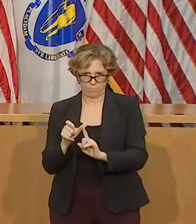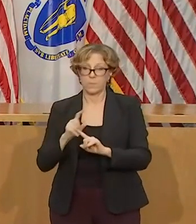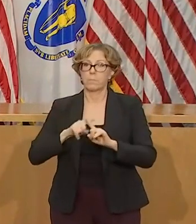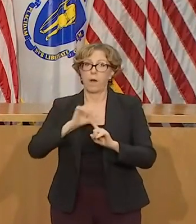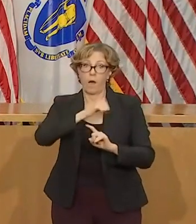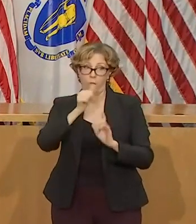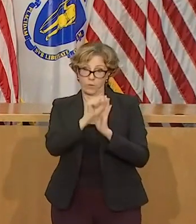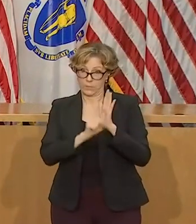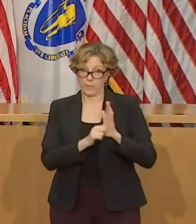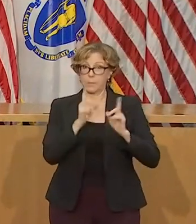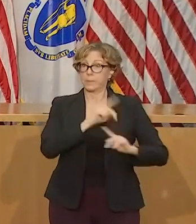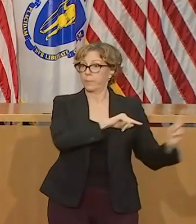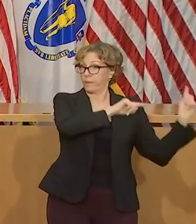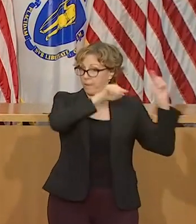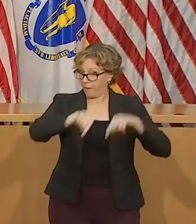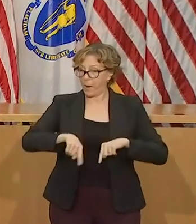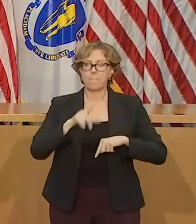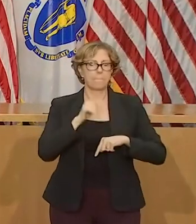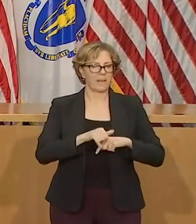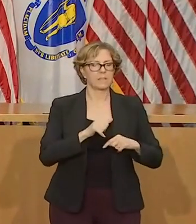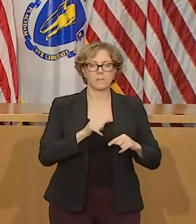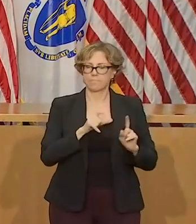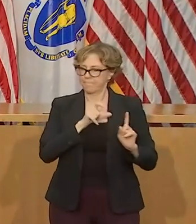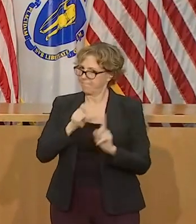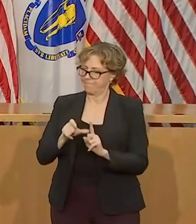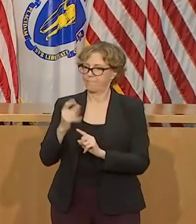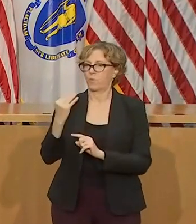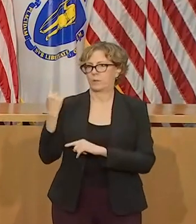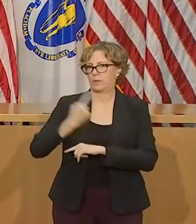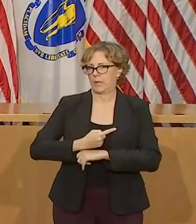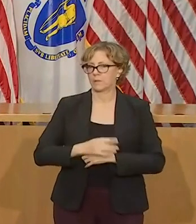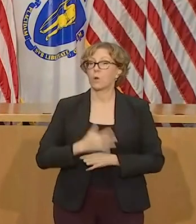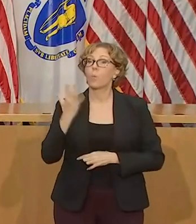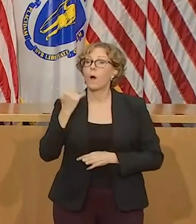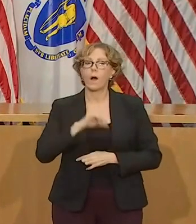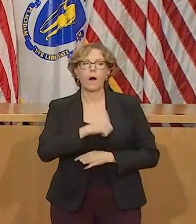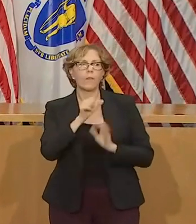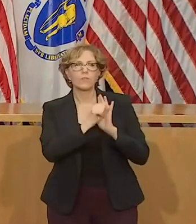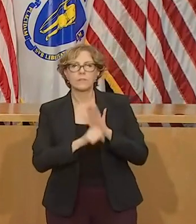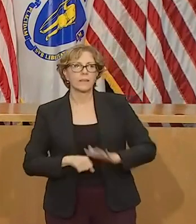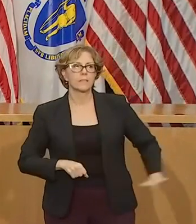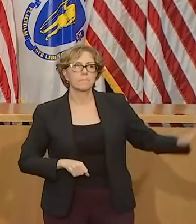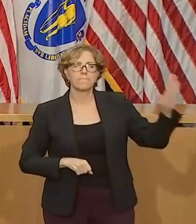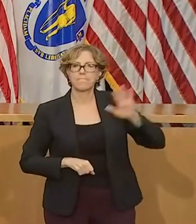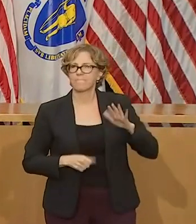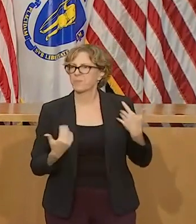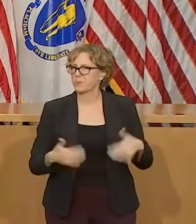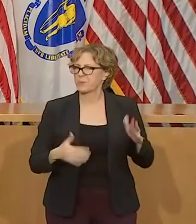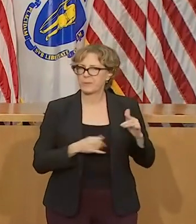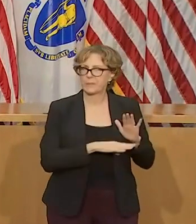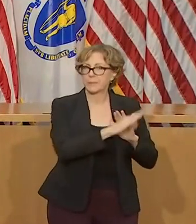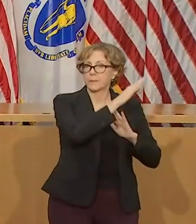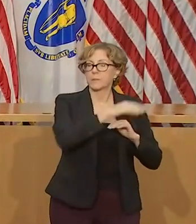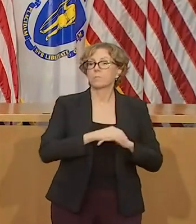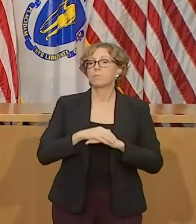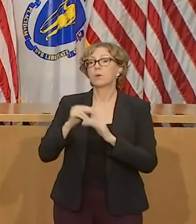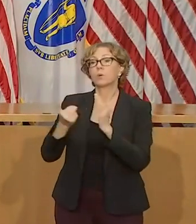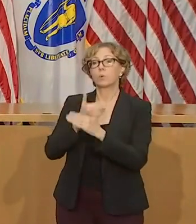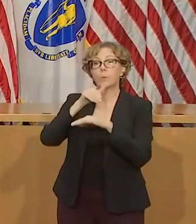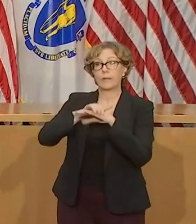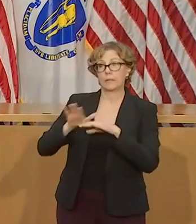significant decline in cases and new hospitalizations. Travelers arriving to Massachusetts from these 7 states are exempt